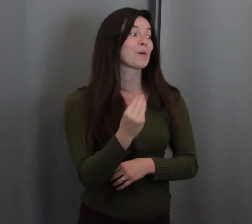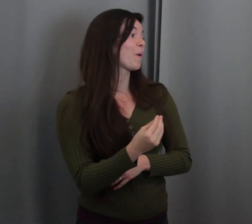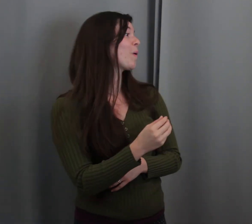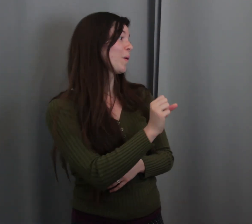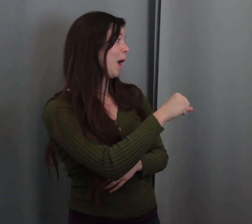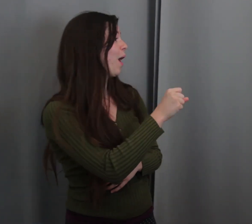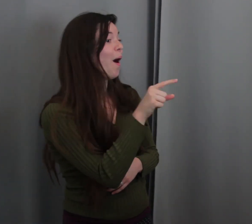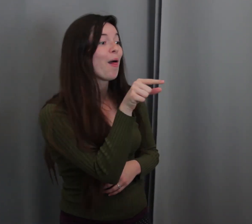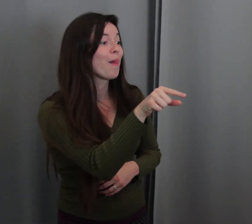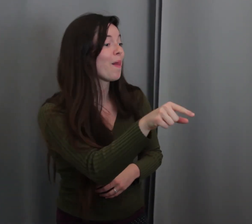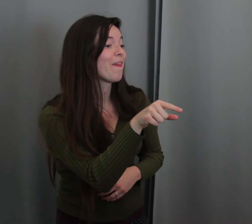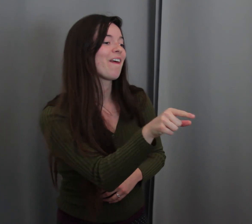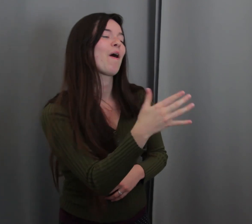bursting with blooms.